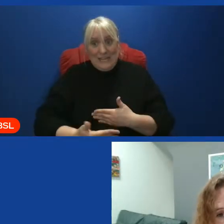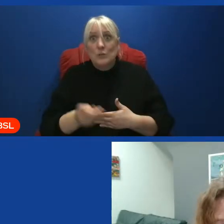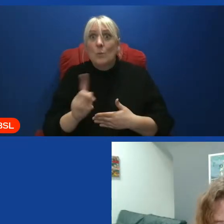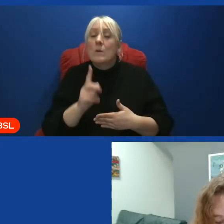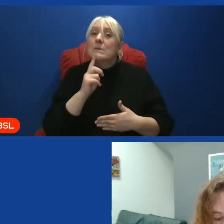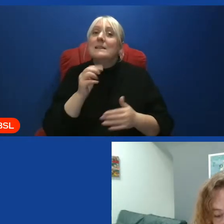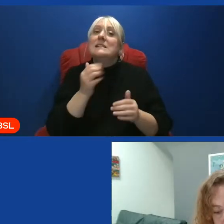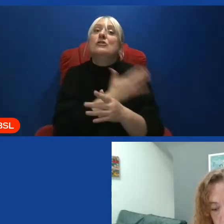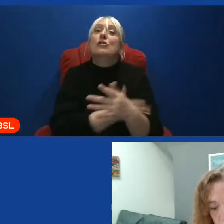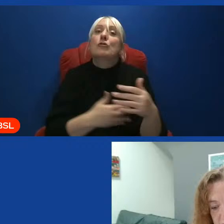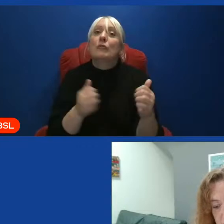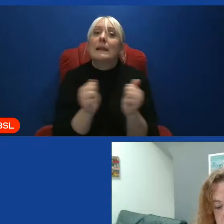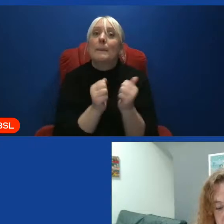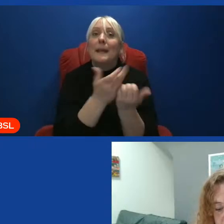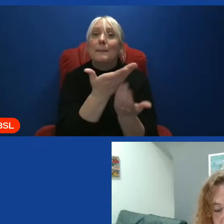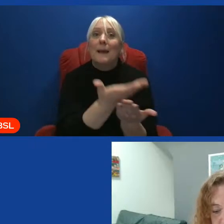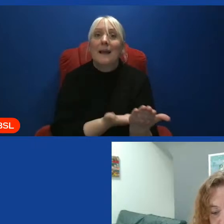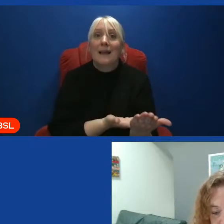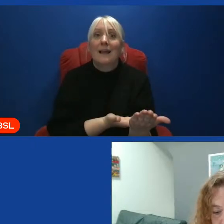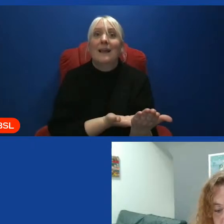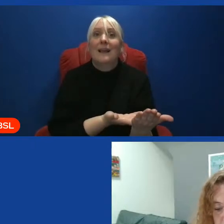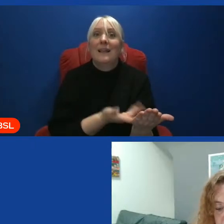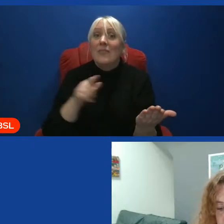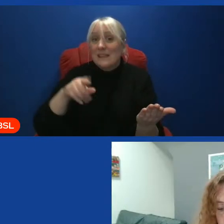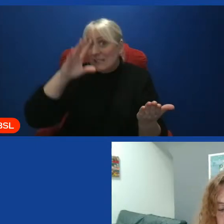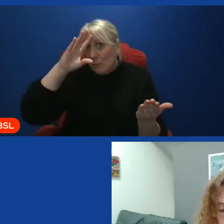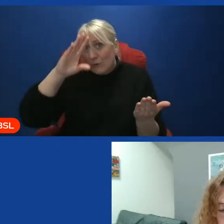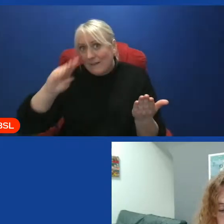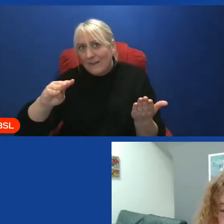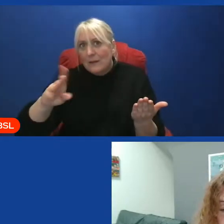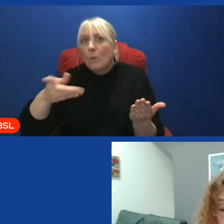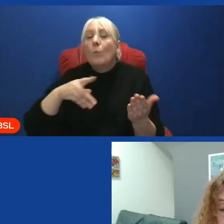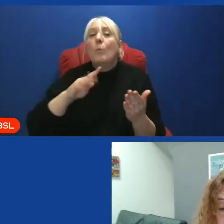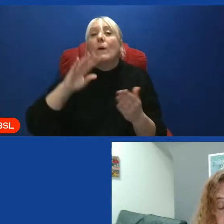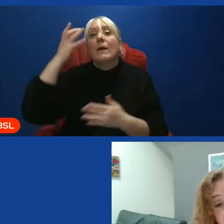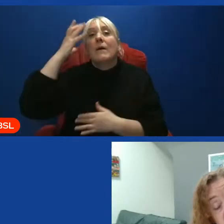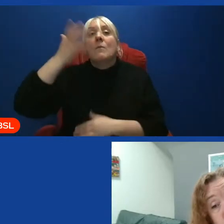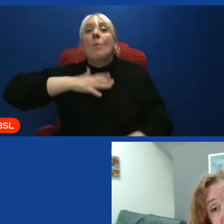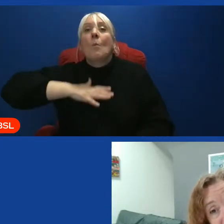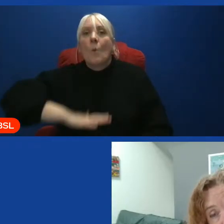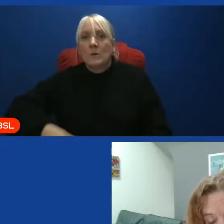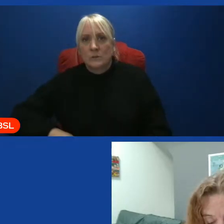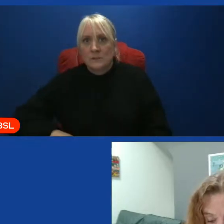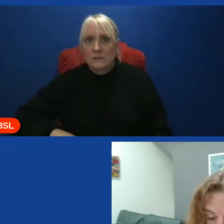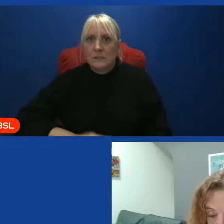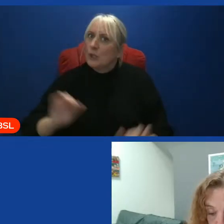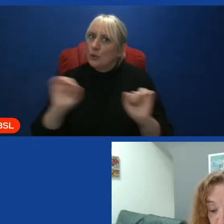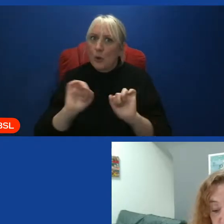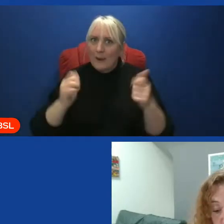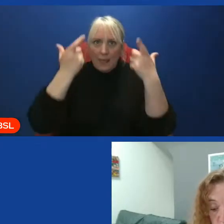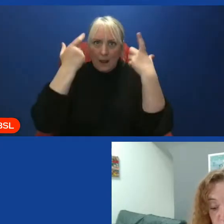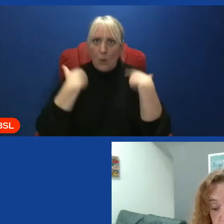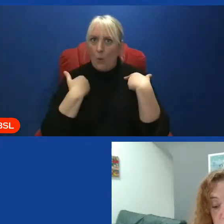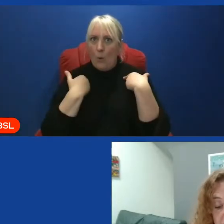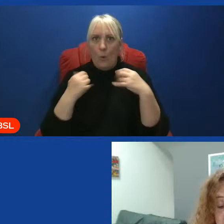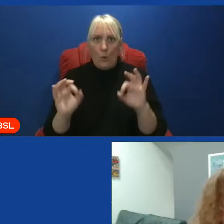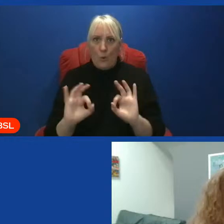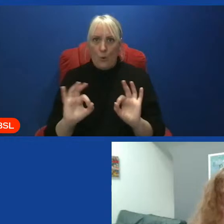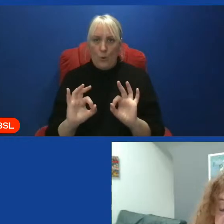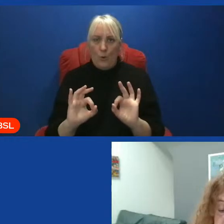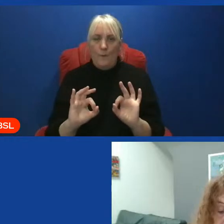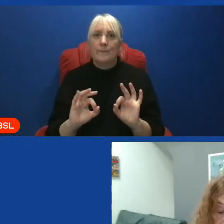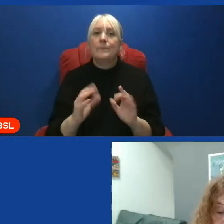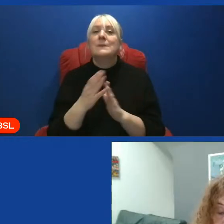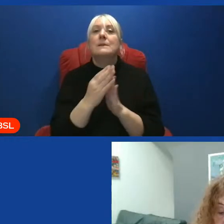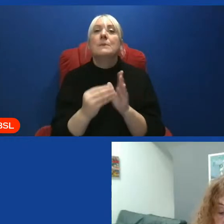these are only briefings about what the government intends to do in relation to job cuts. It's not yet law. So when George Osborne and Ian